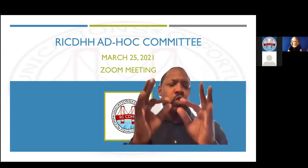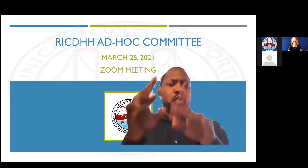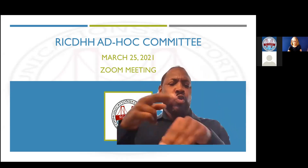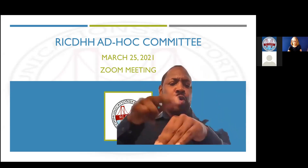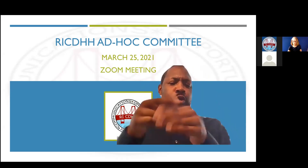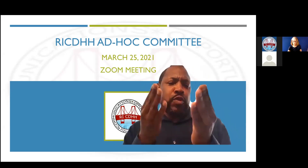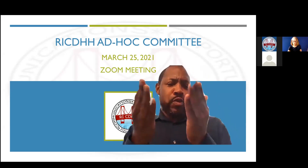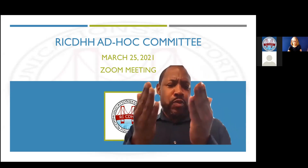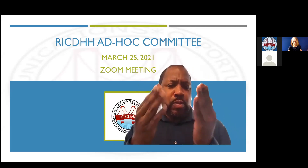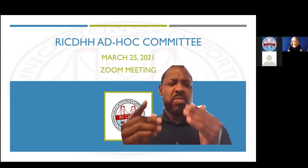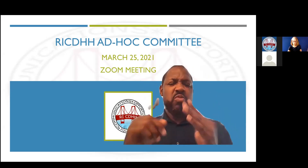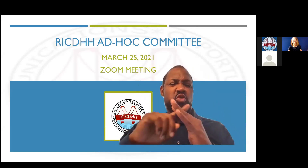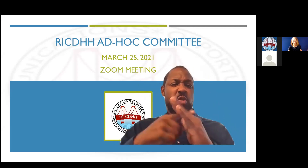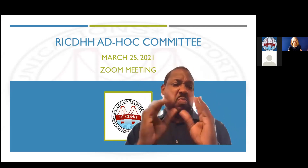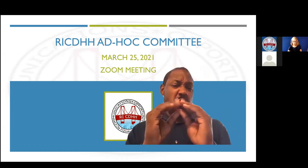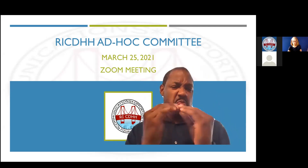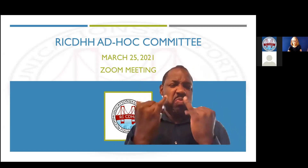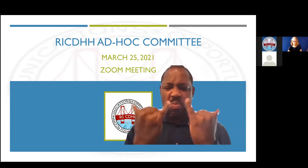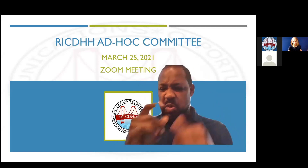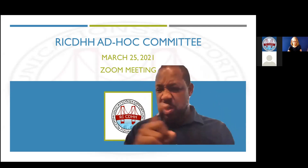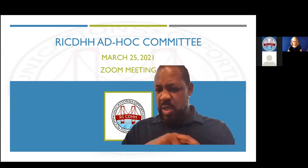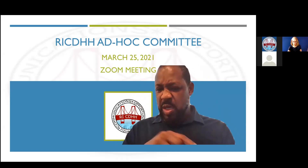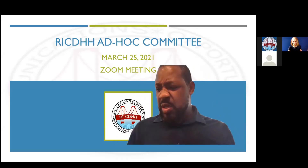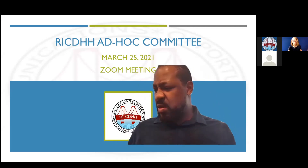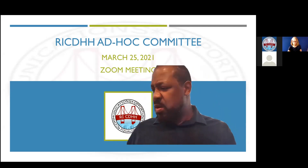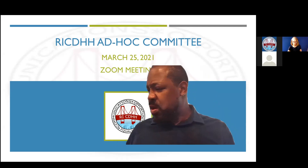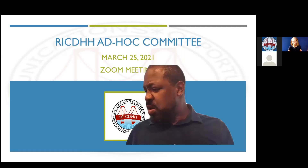As you can see, this is the Rhode Island Ad Hoc Committee.